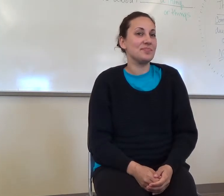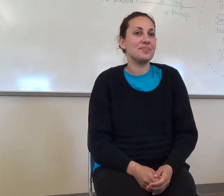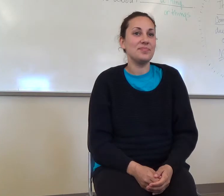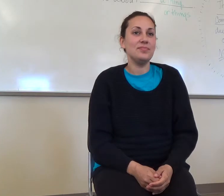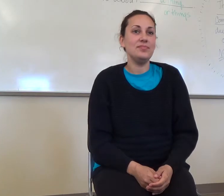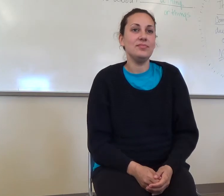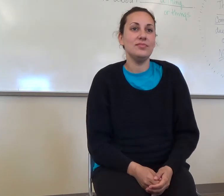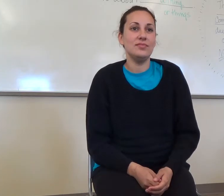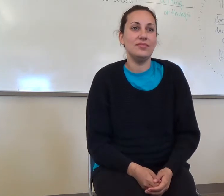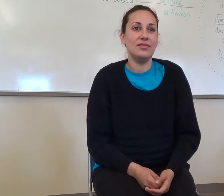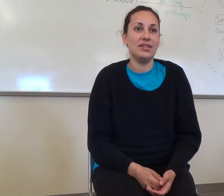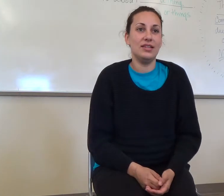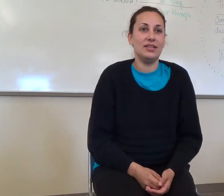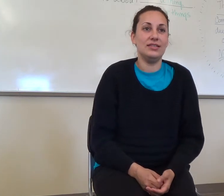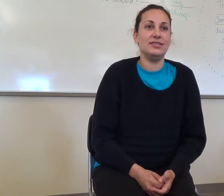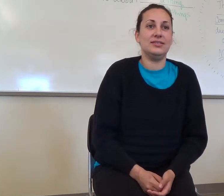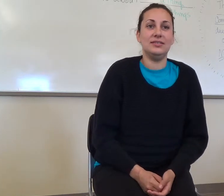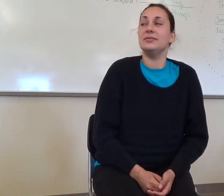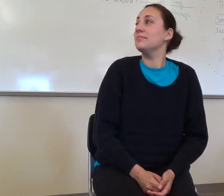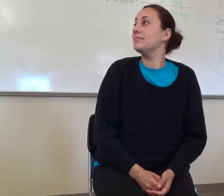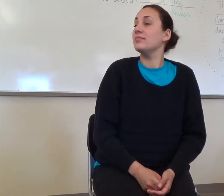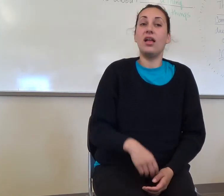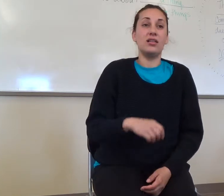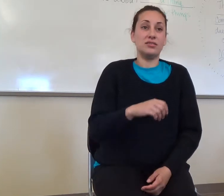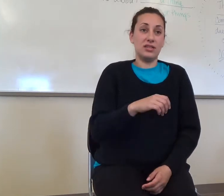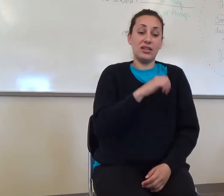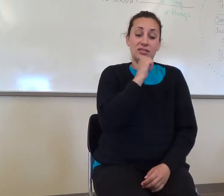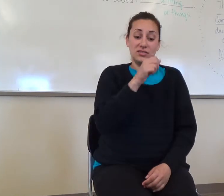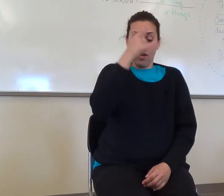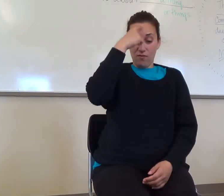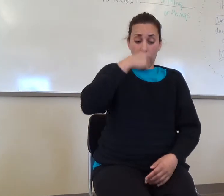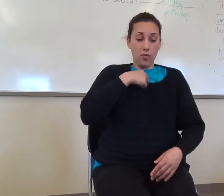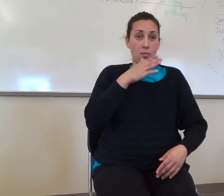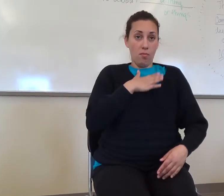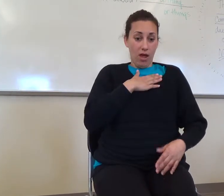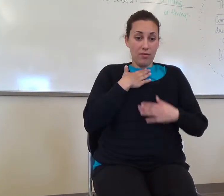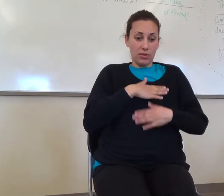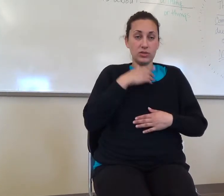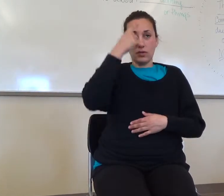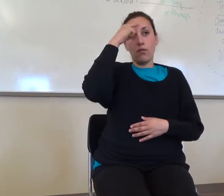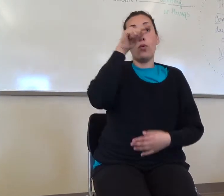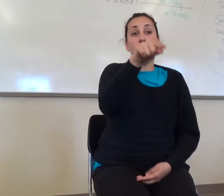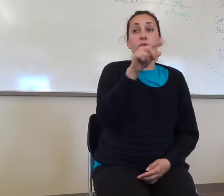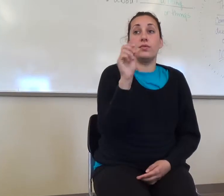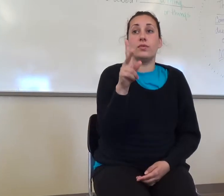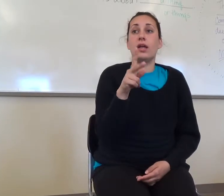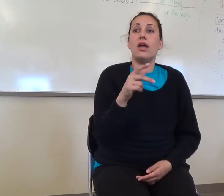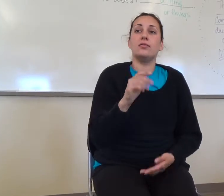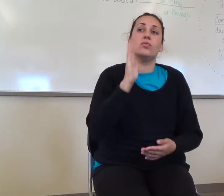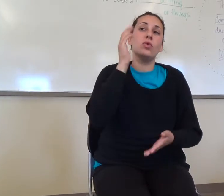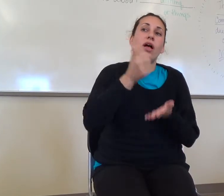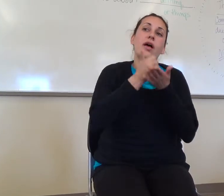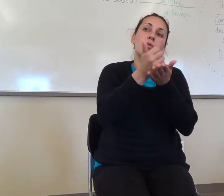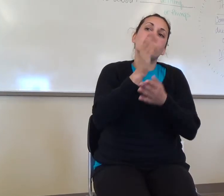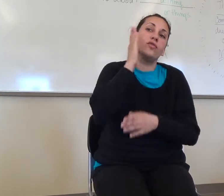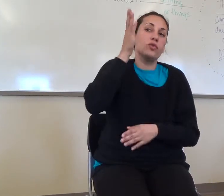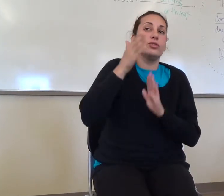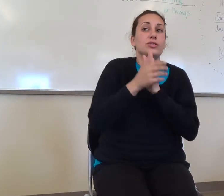my entertainment to have you guys write this down, okay? This is gonna help you do this, and it's gonna help you write your